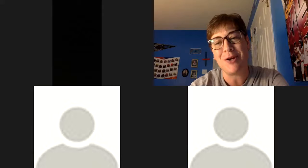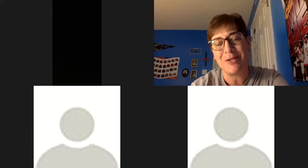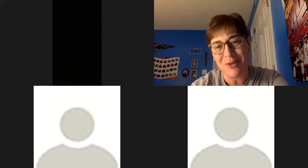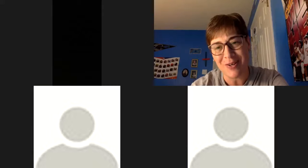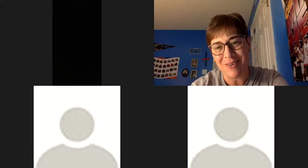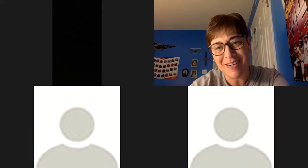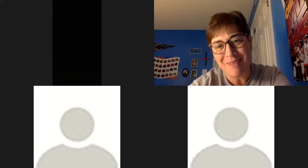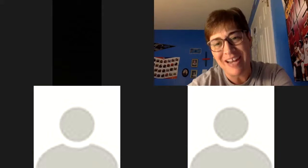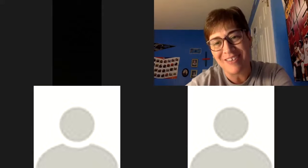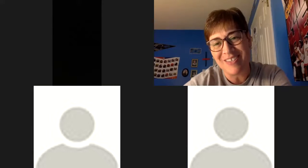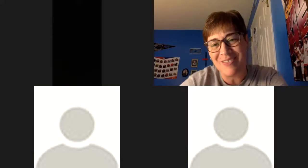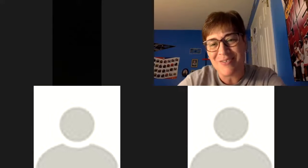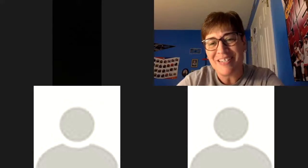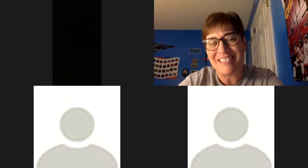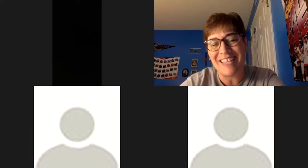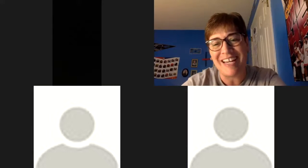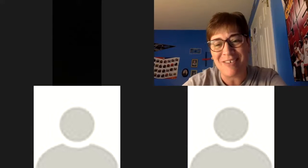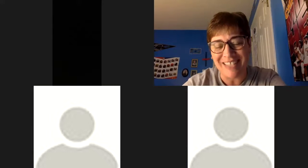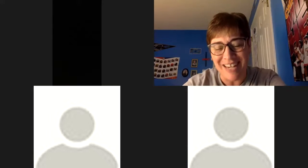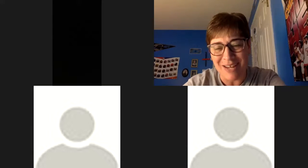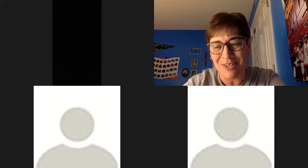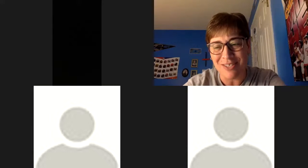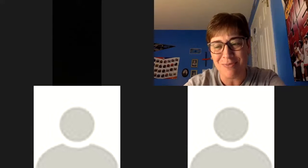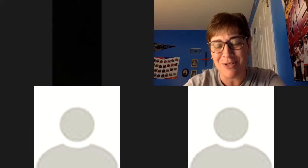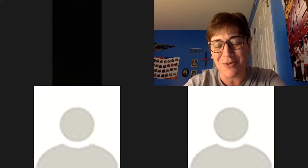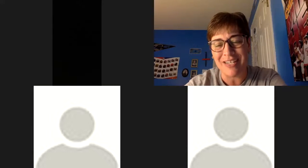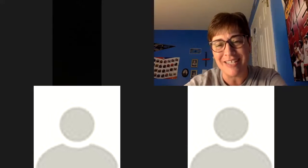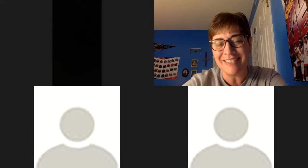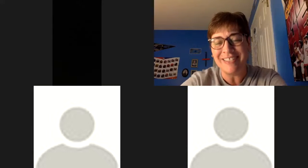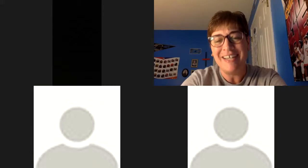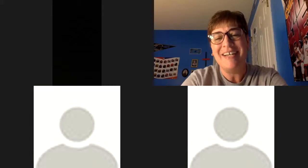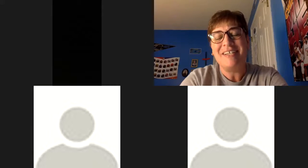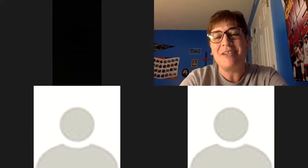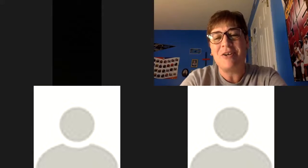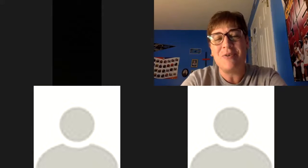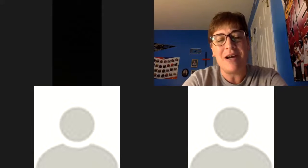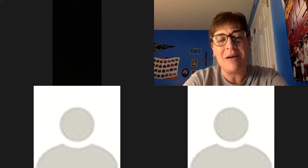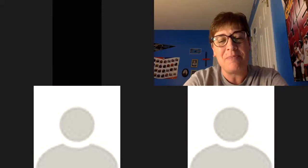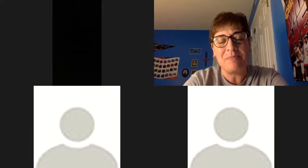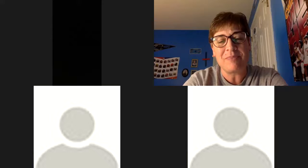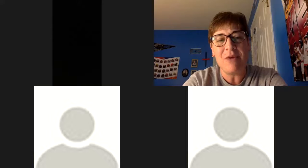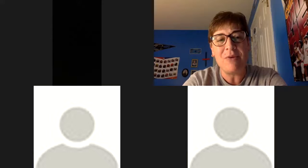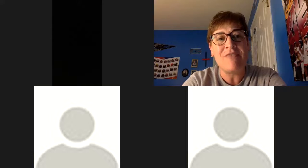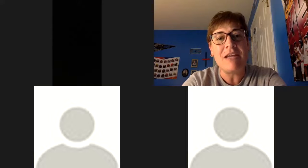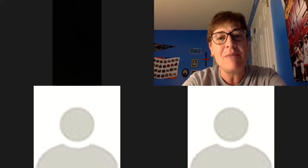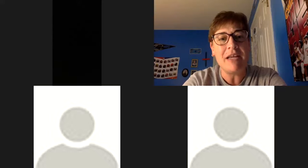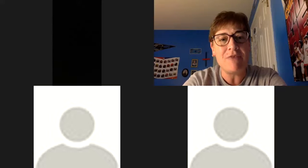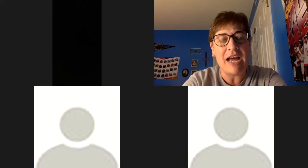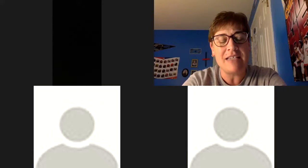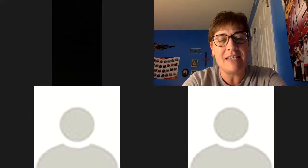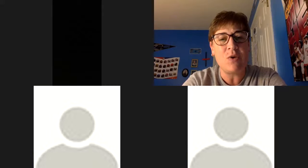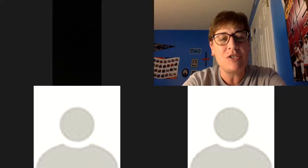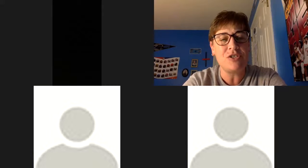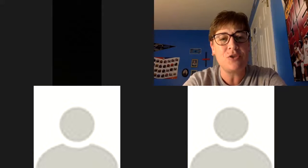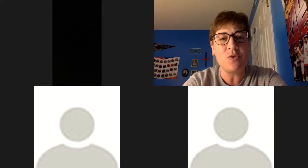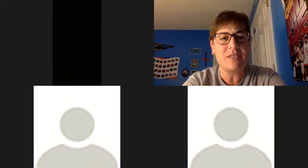was talking to her about you and saying how excited I was that you've been joining us. So anyways, if anybody ever